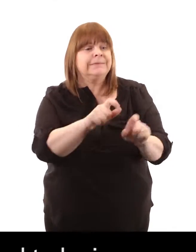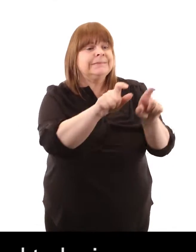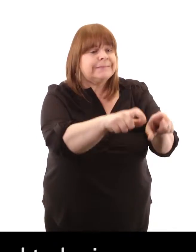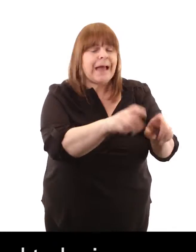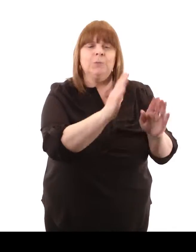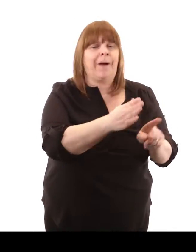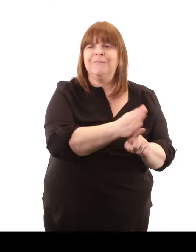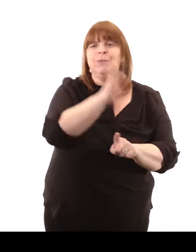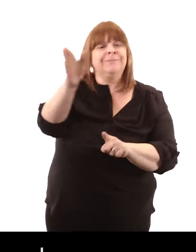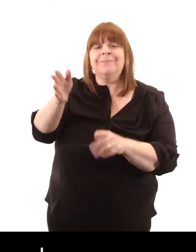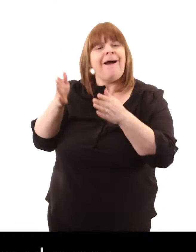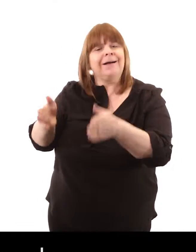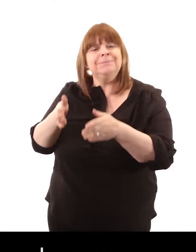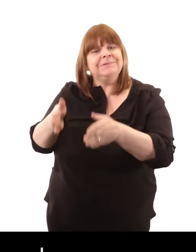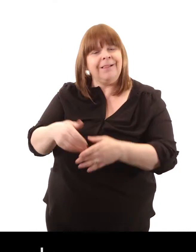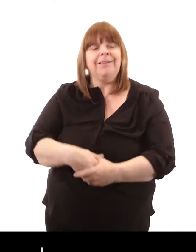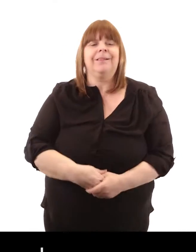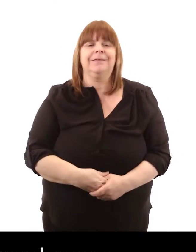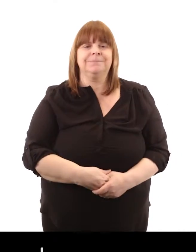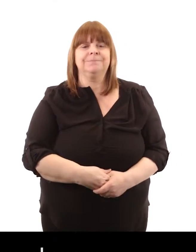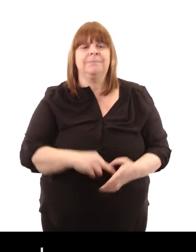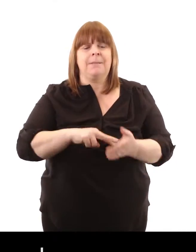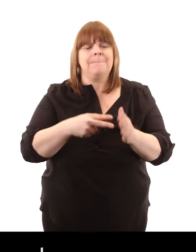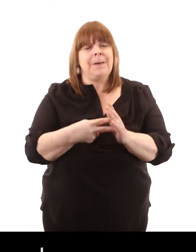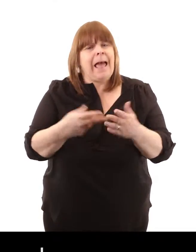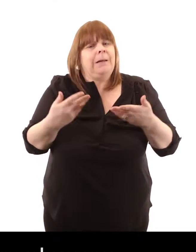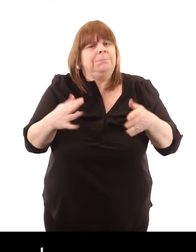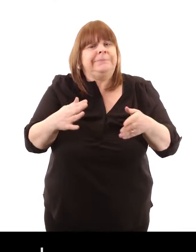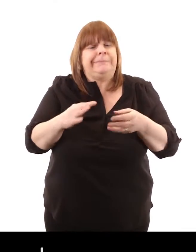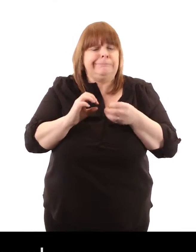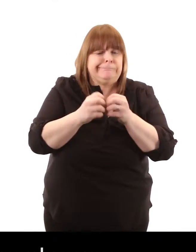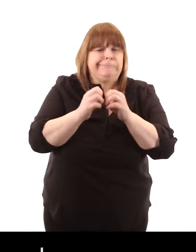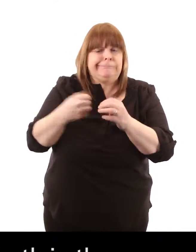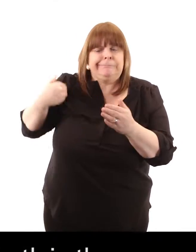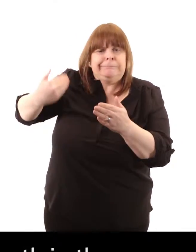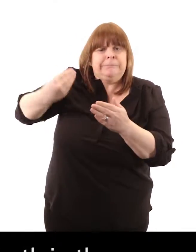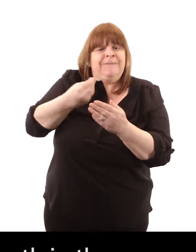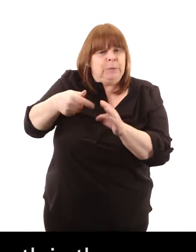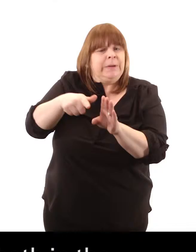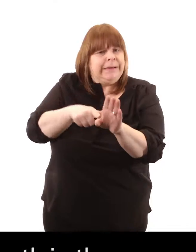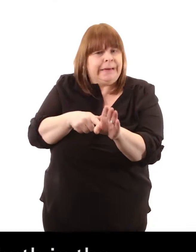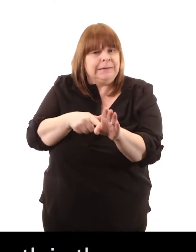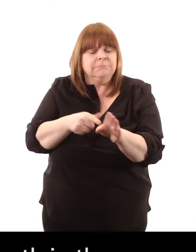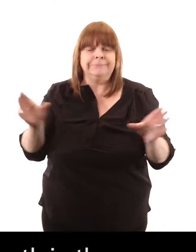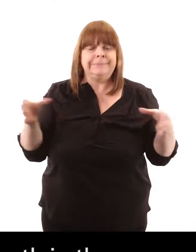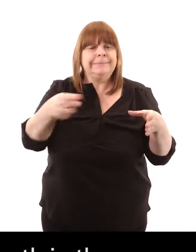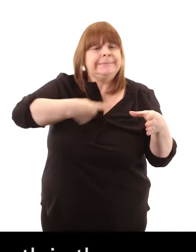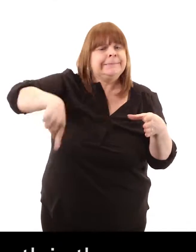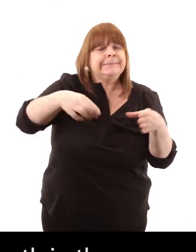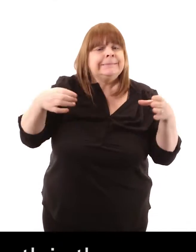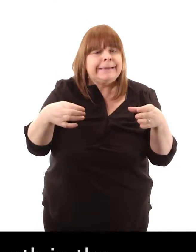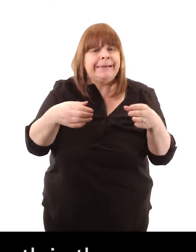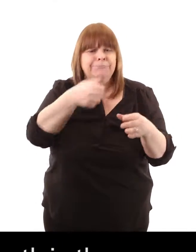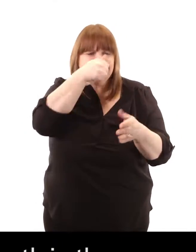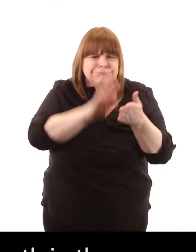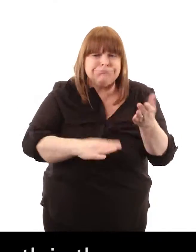hospital. Our plans have been developed over a couple of years really by a number of expert doctors and nurses, both in the hospital